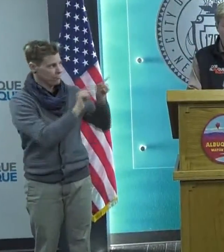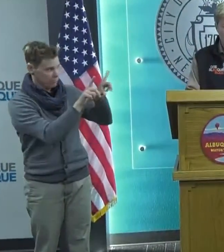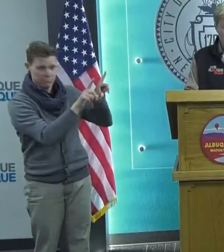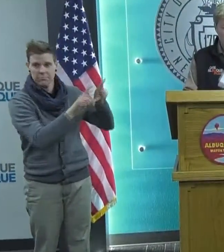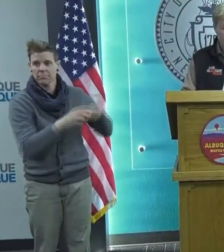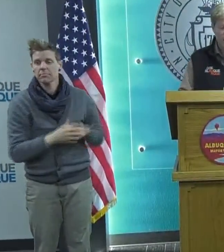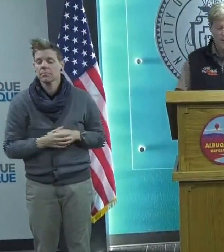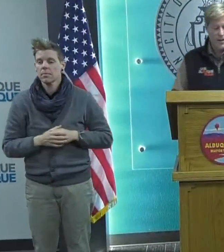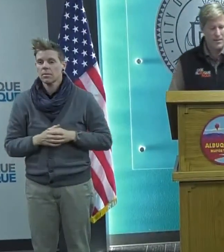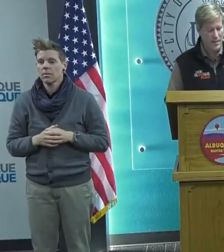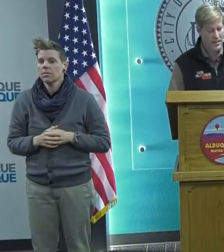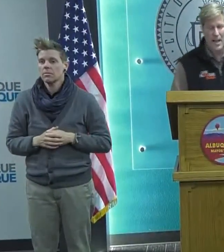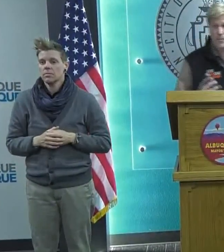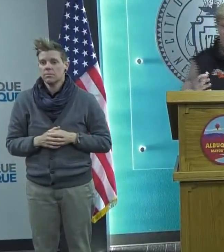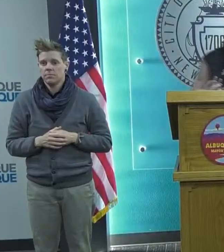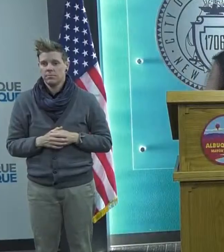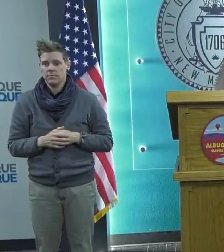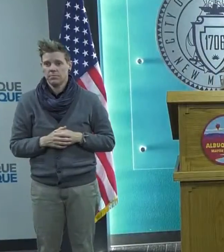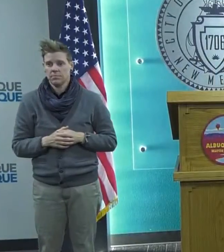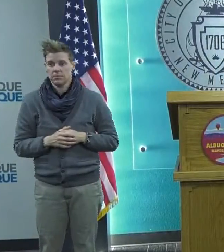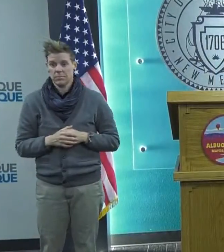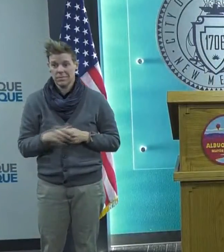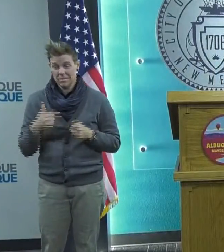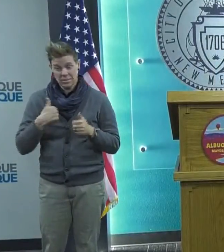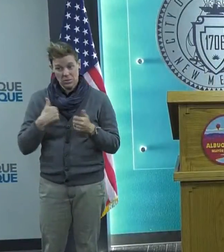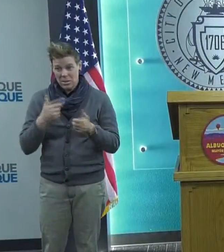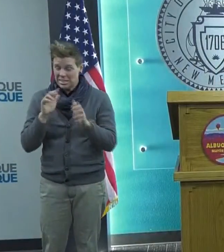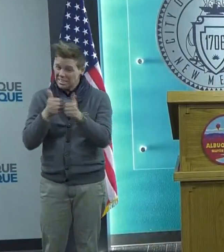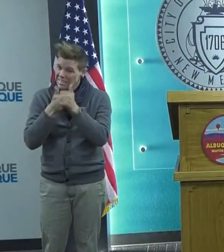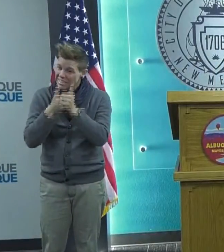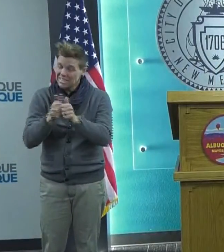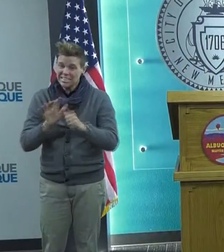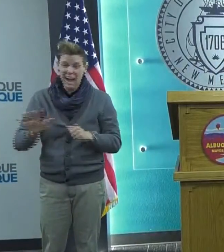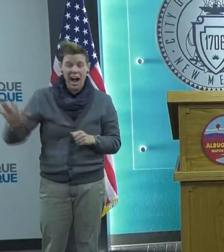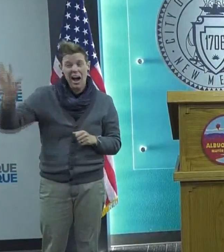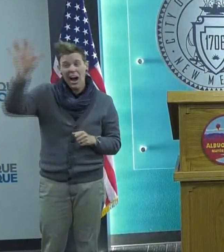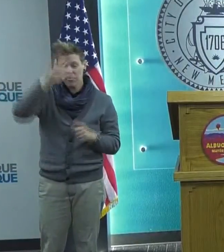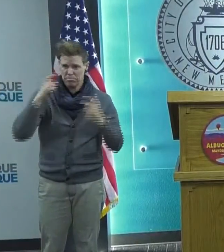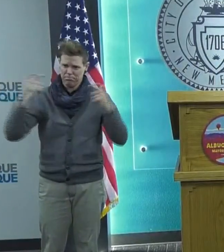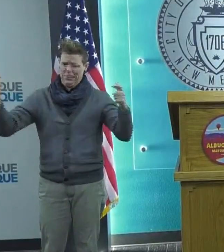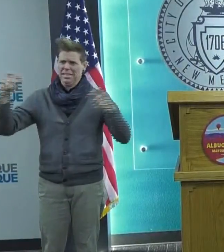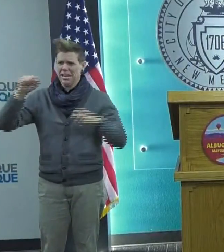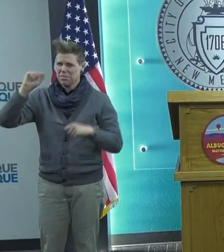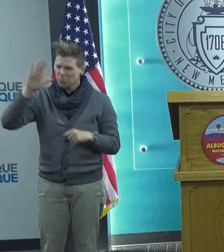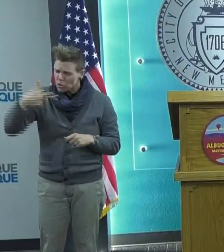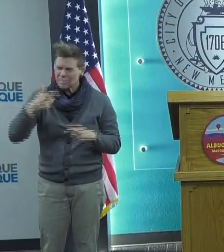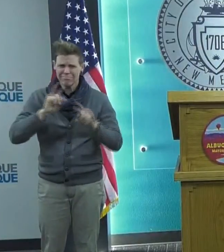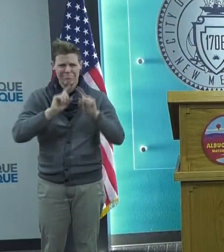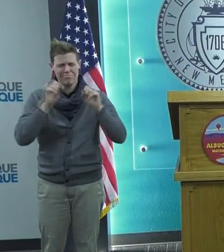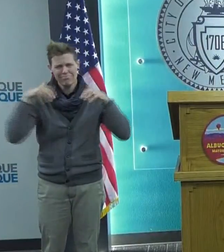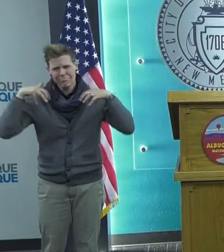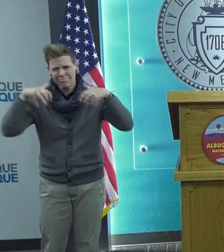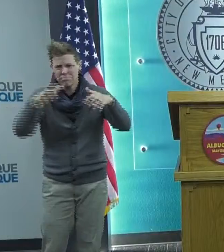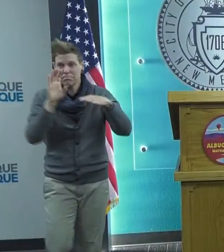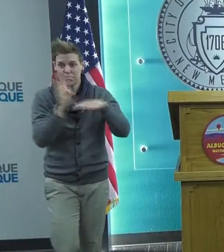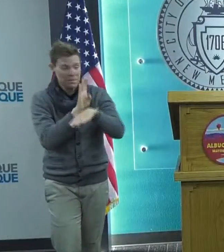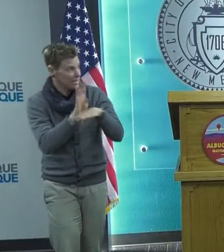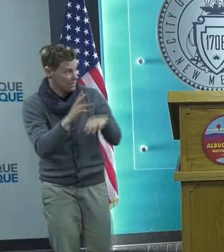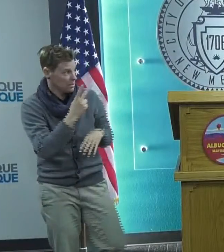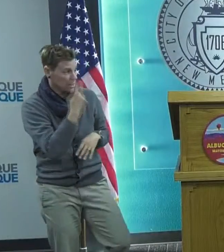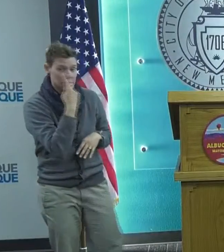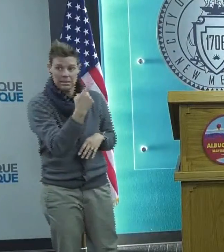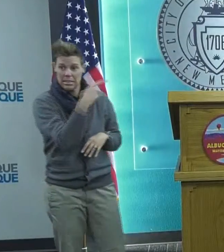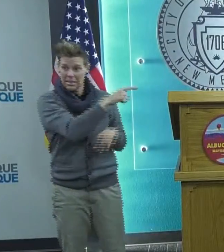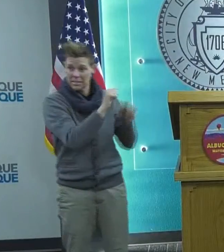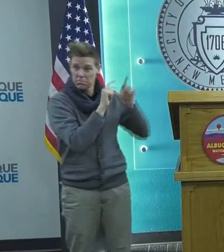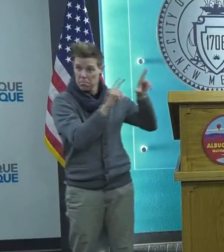range of areas and establishments and so forth. This is a map of where the enforcement activities took place. Obviously, you can see a lot